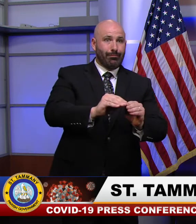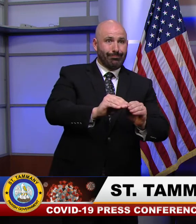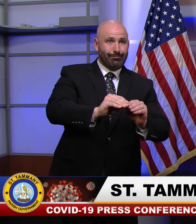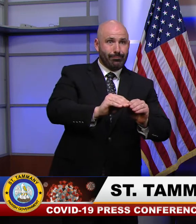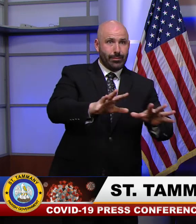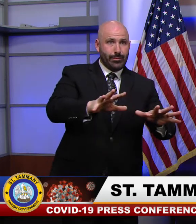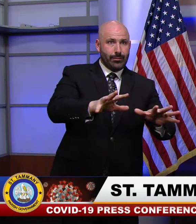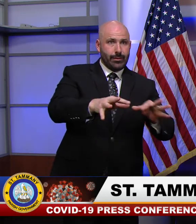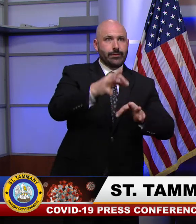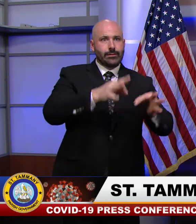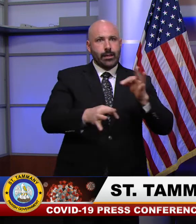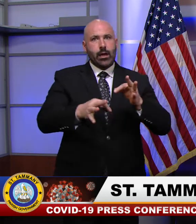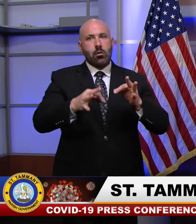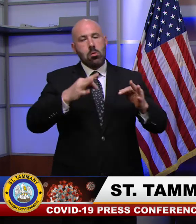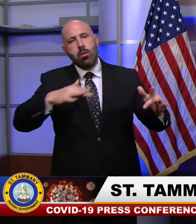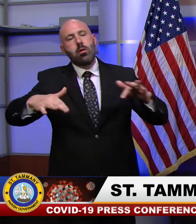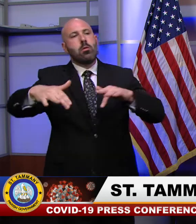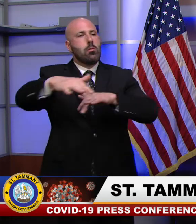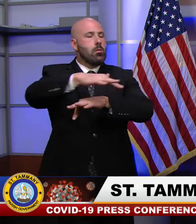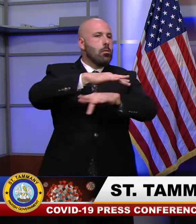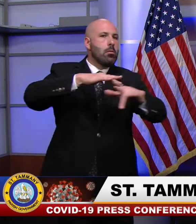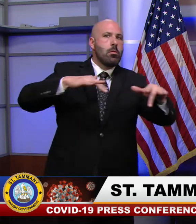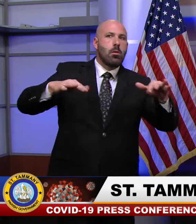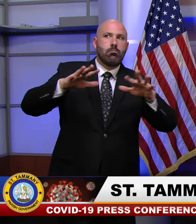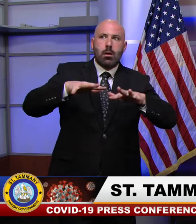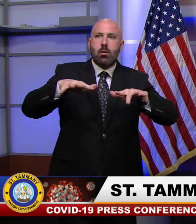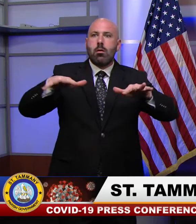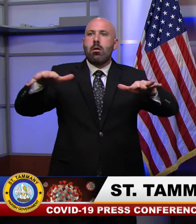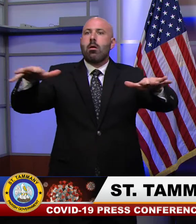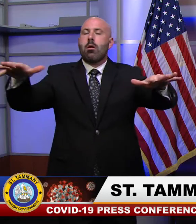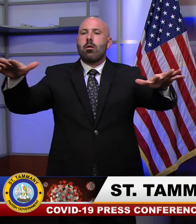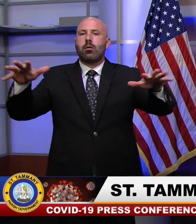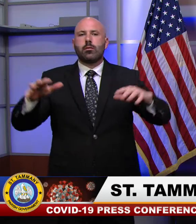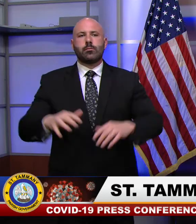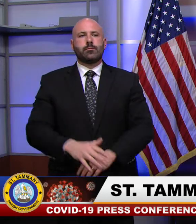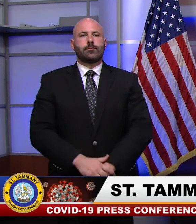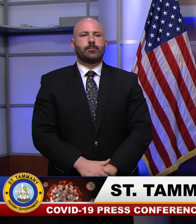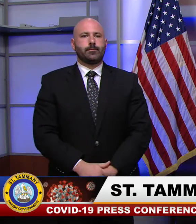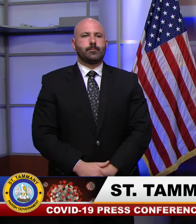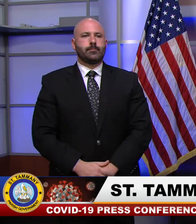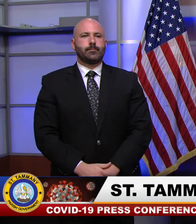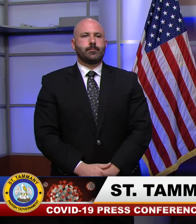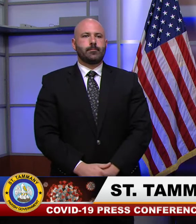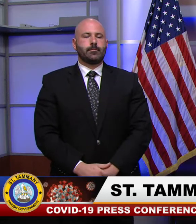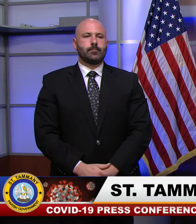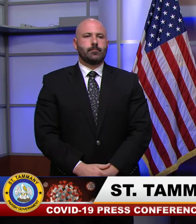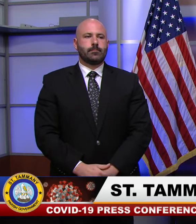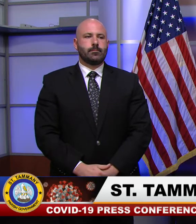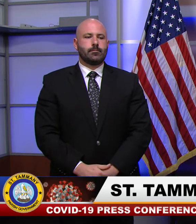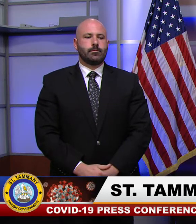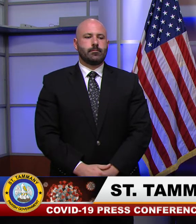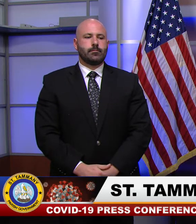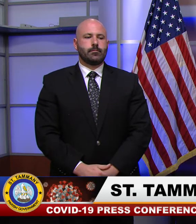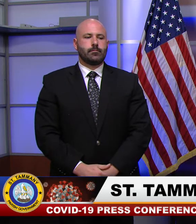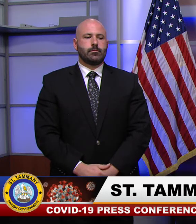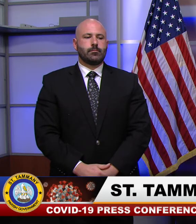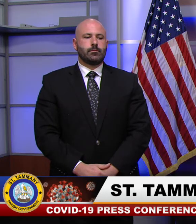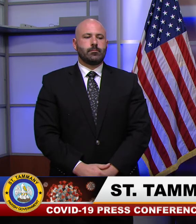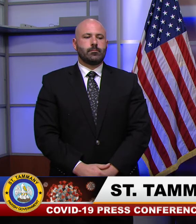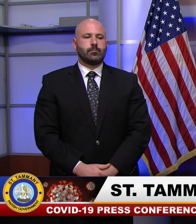spread of the virus in our communities. Mike, does the